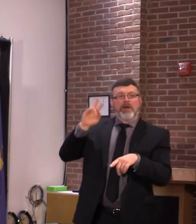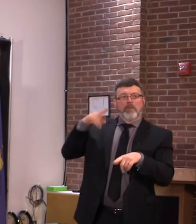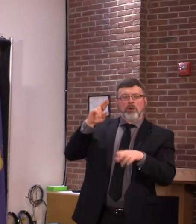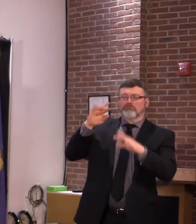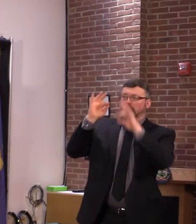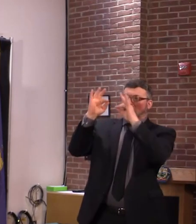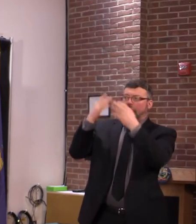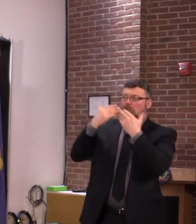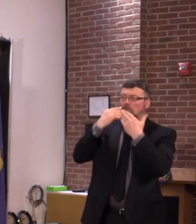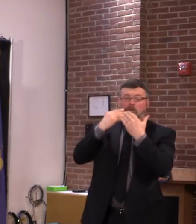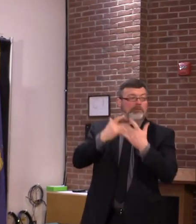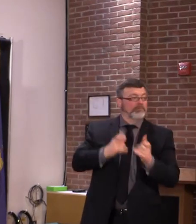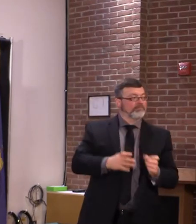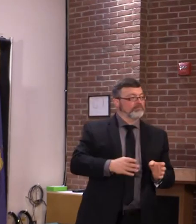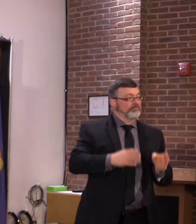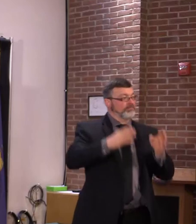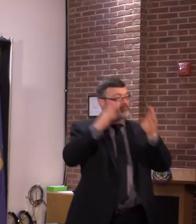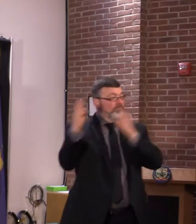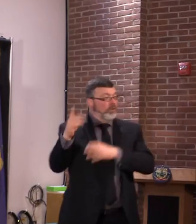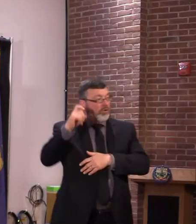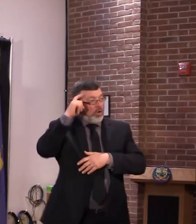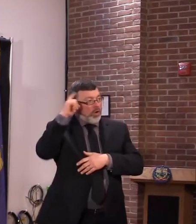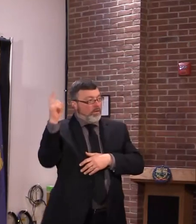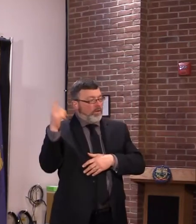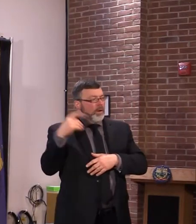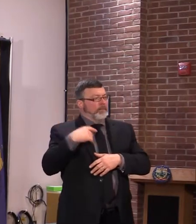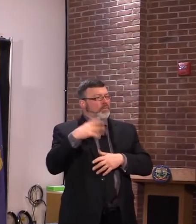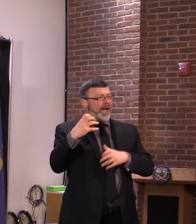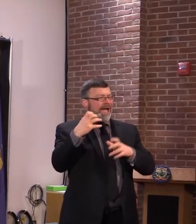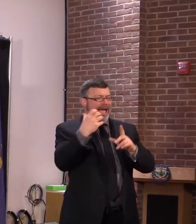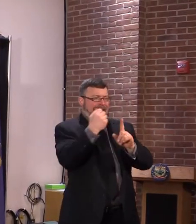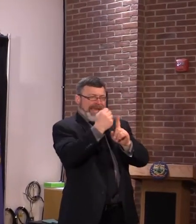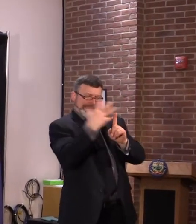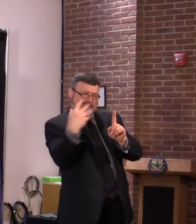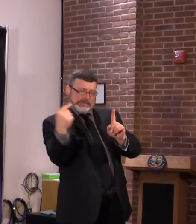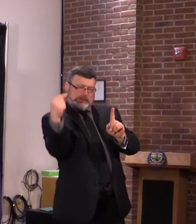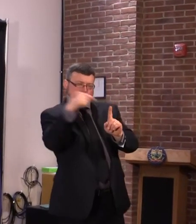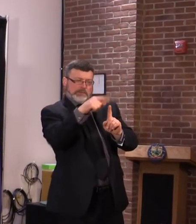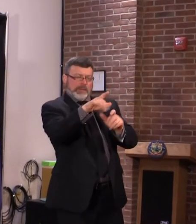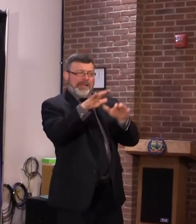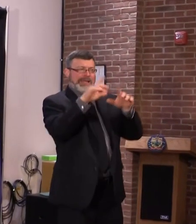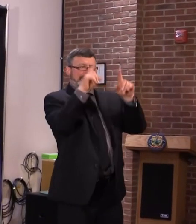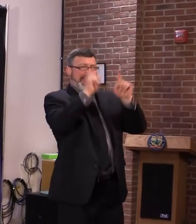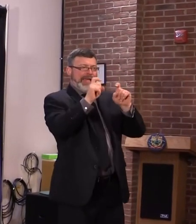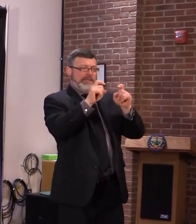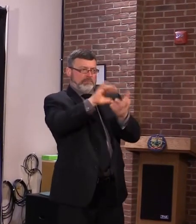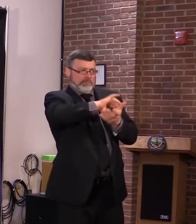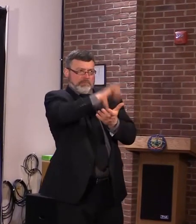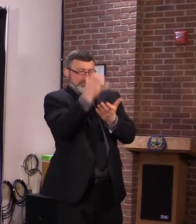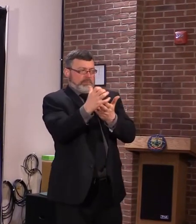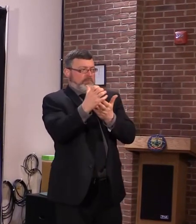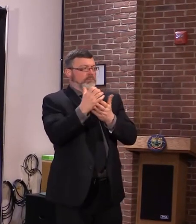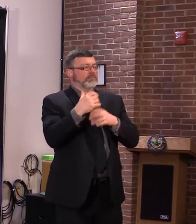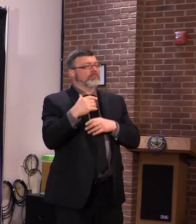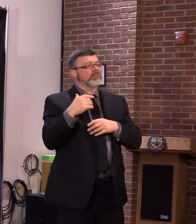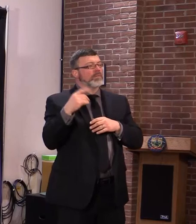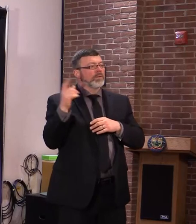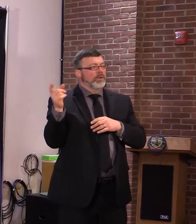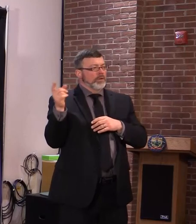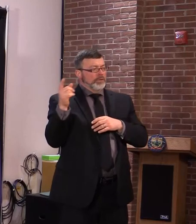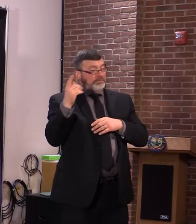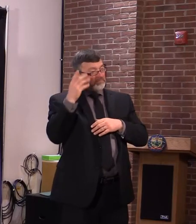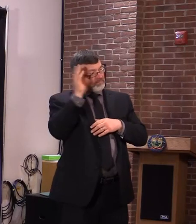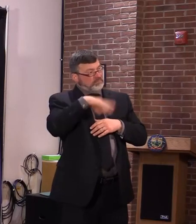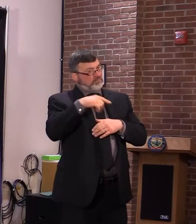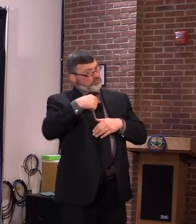And maybe just to get back to the test supplies, we still are concerned, obviously, about the number. We have a